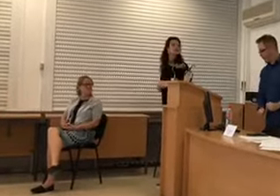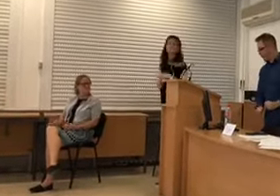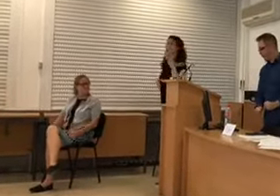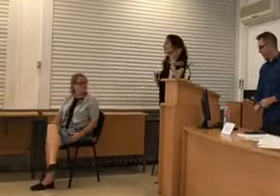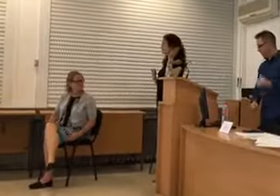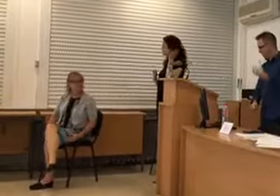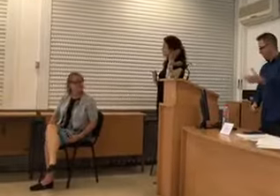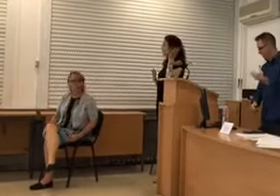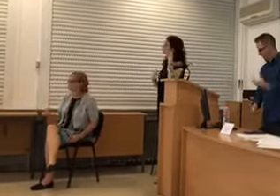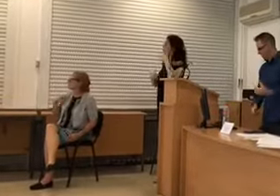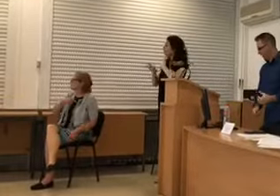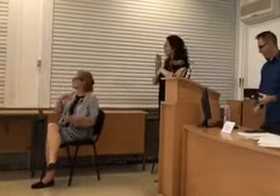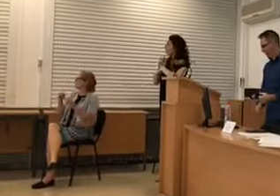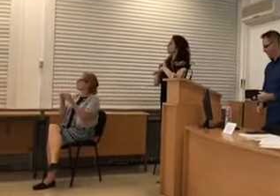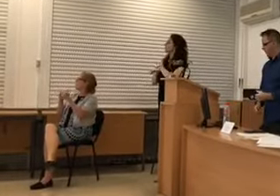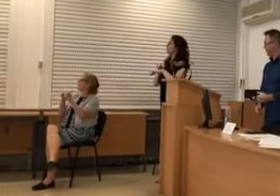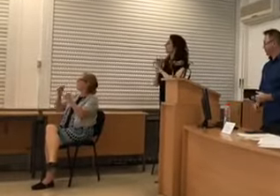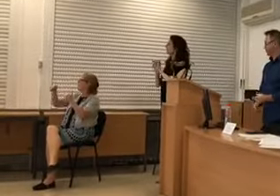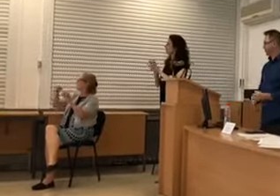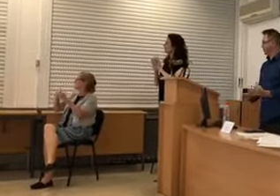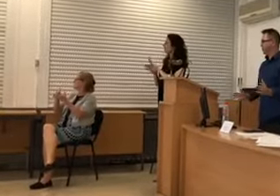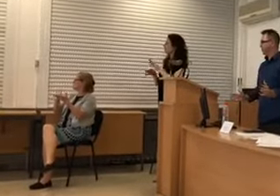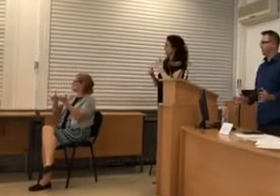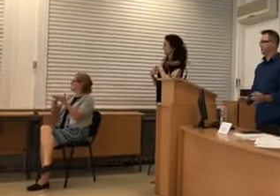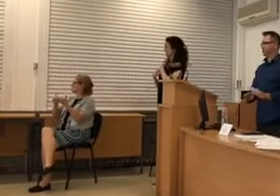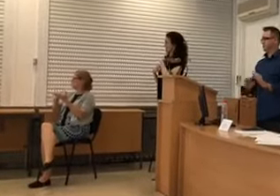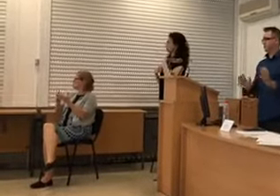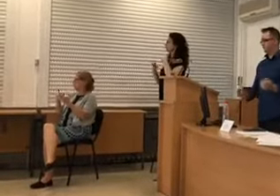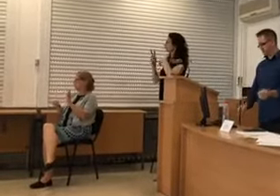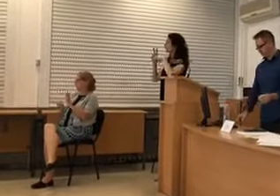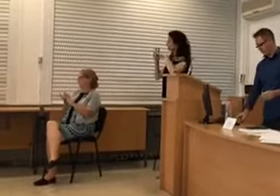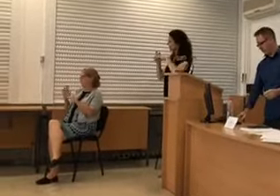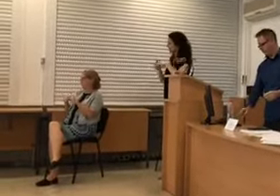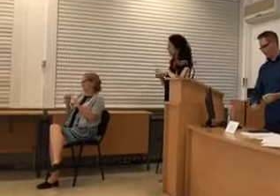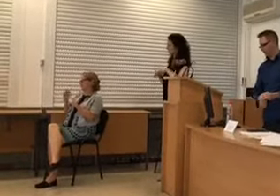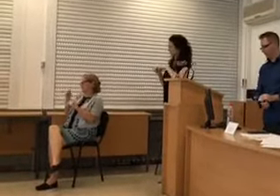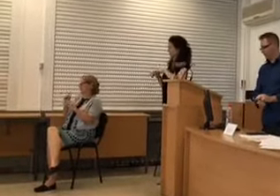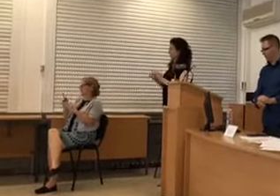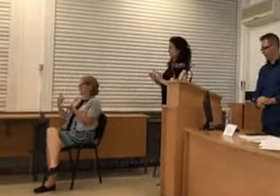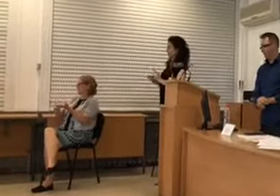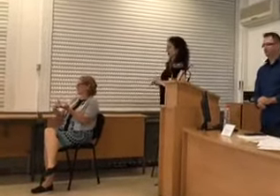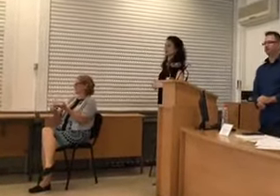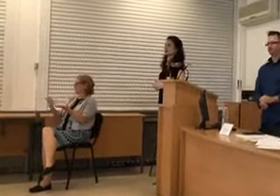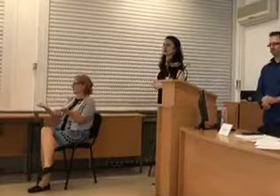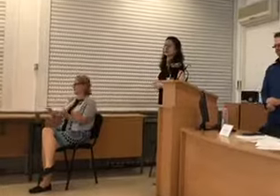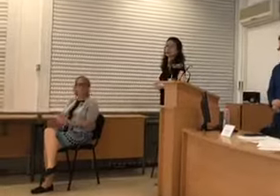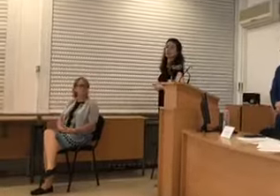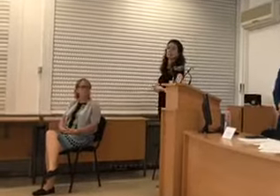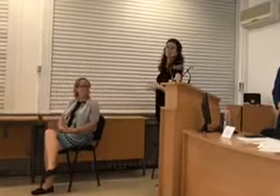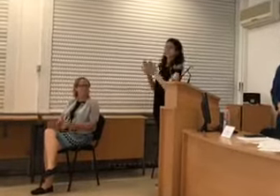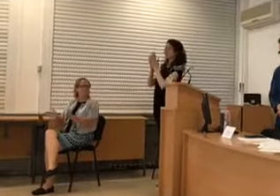There we will be more advanced in our research. For the moment, it's just an overview.